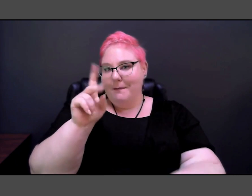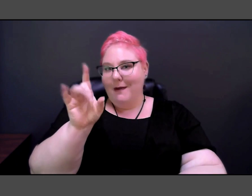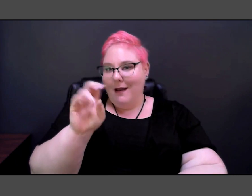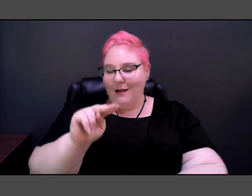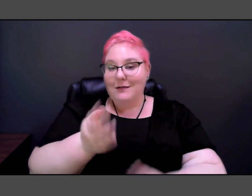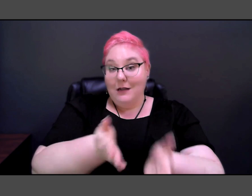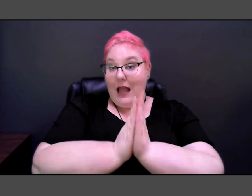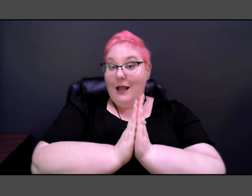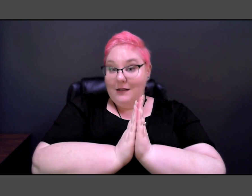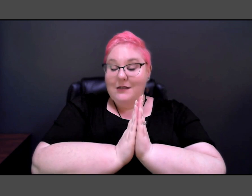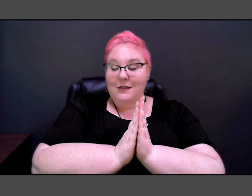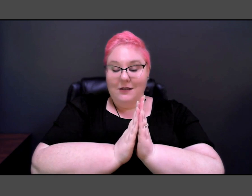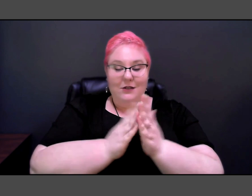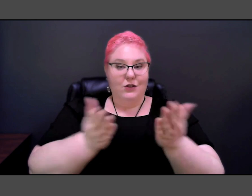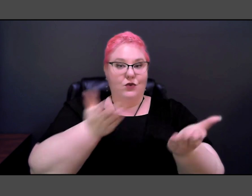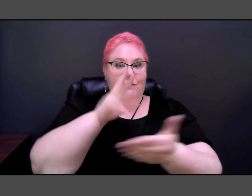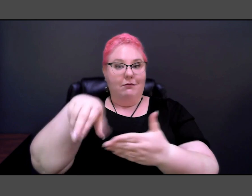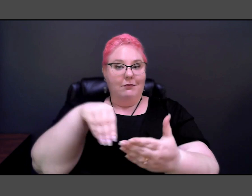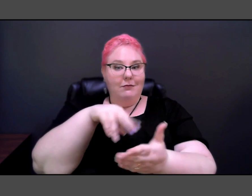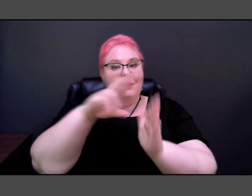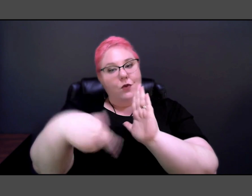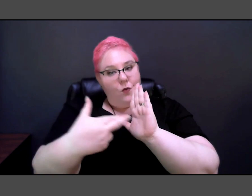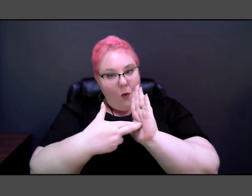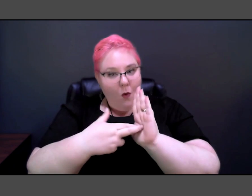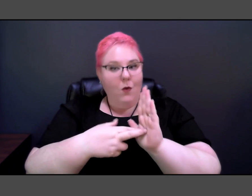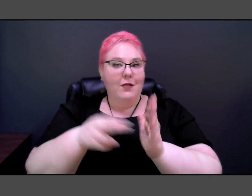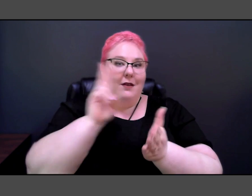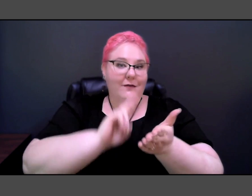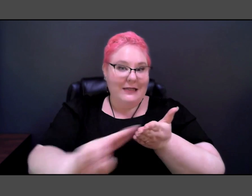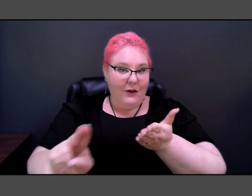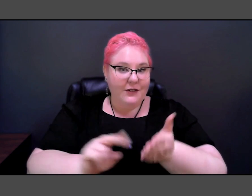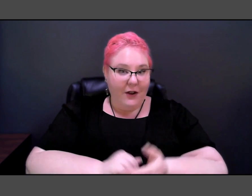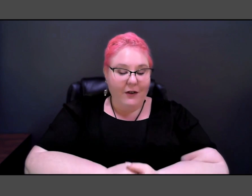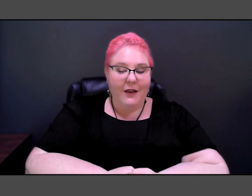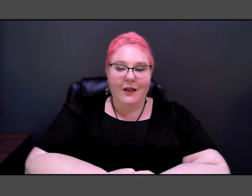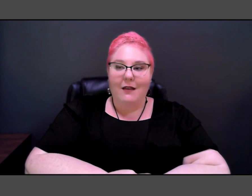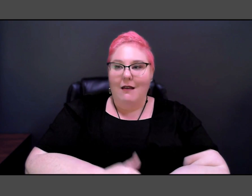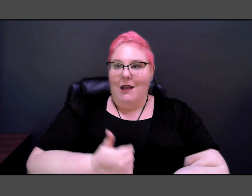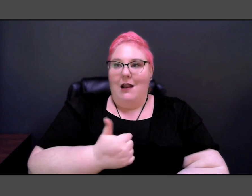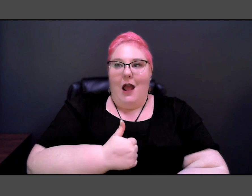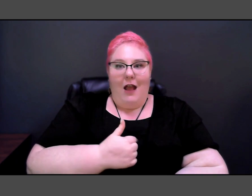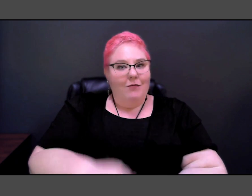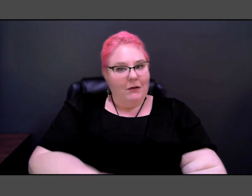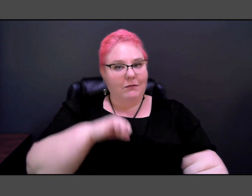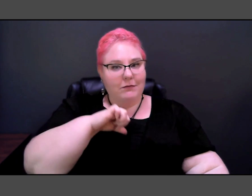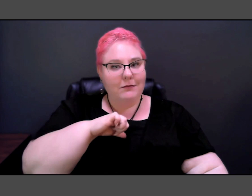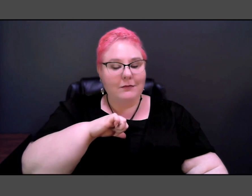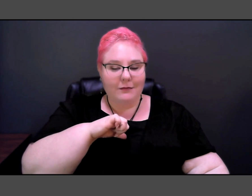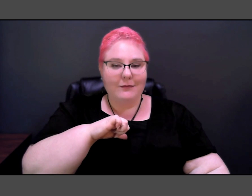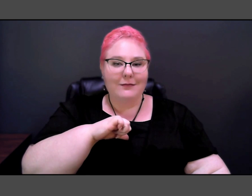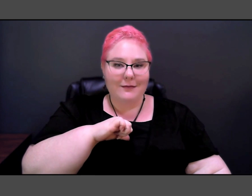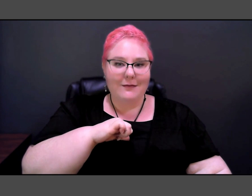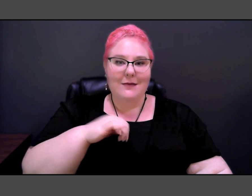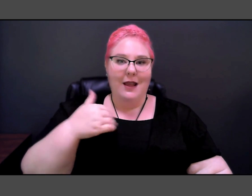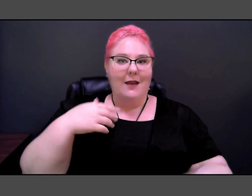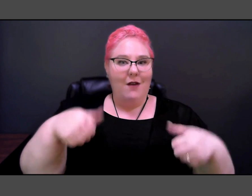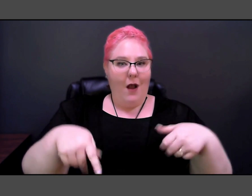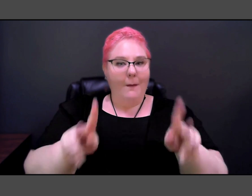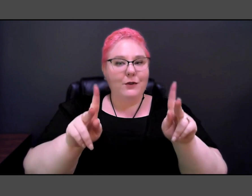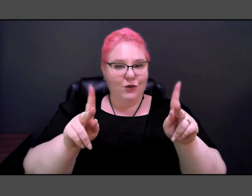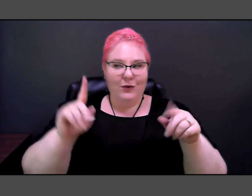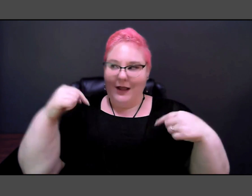as secretary, and I've been proud to have the opportunity ever since. But